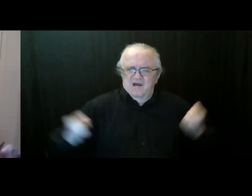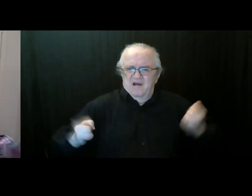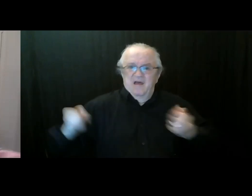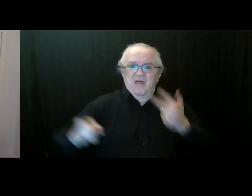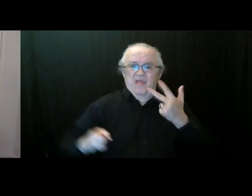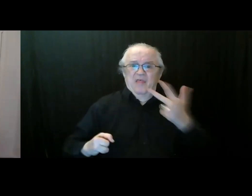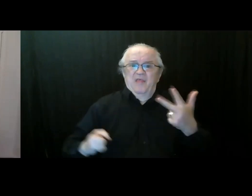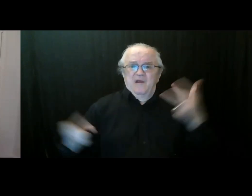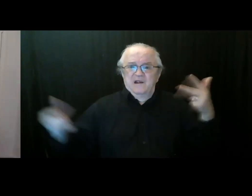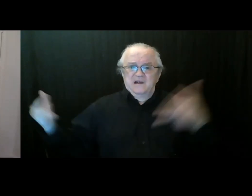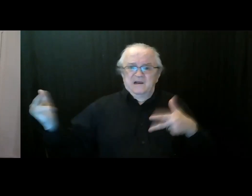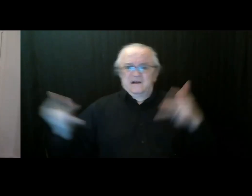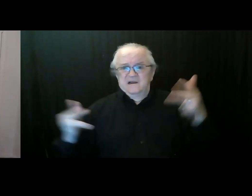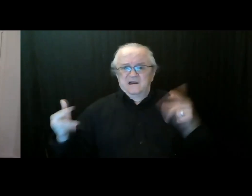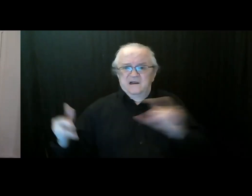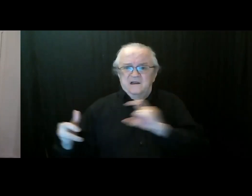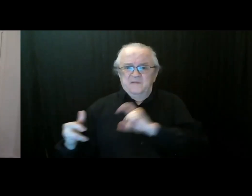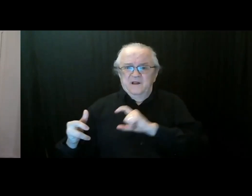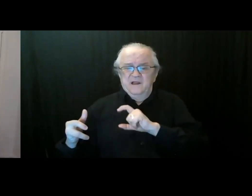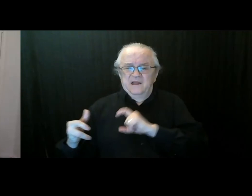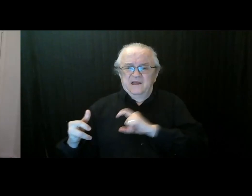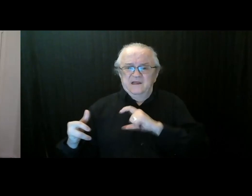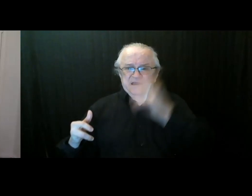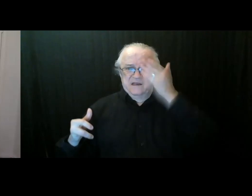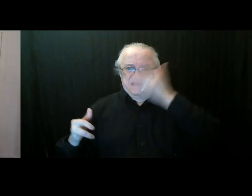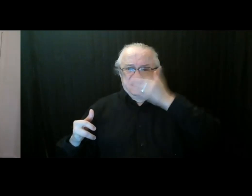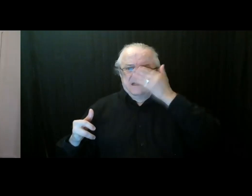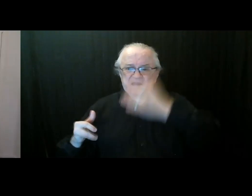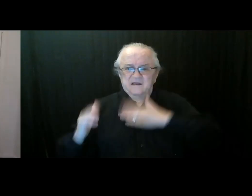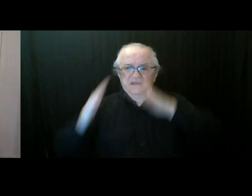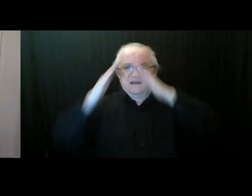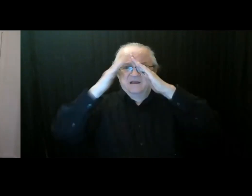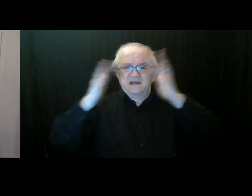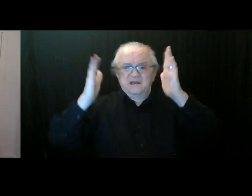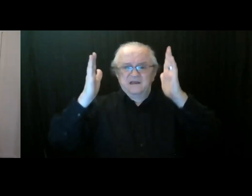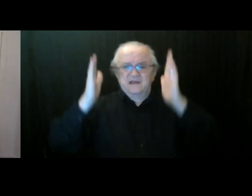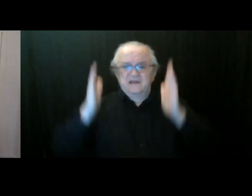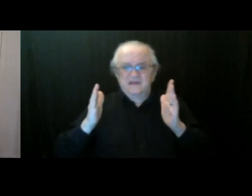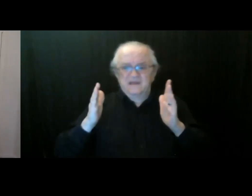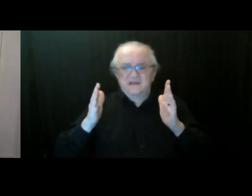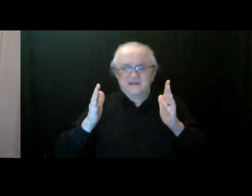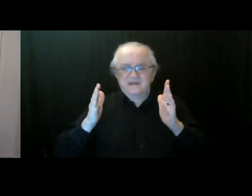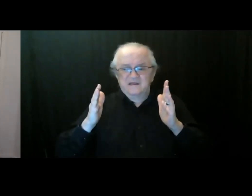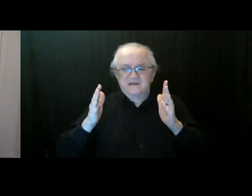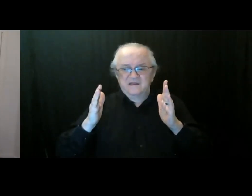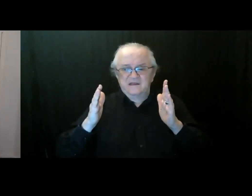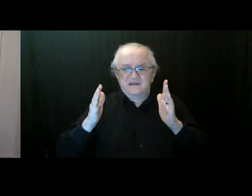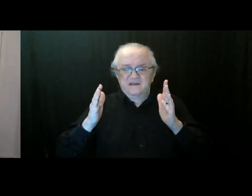3 squad cars converged in front of my house and along the street on the side.